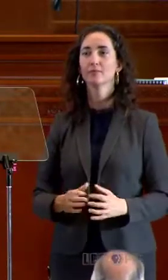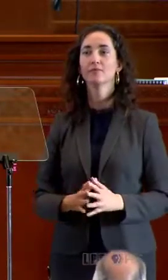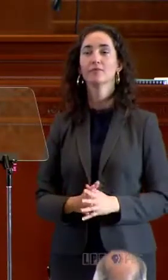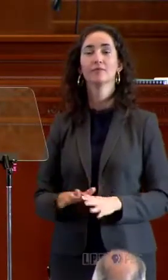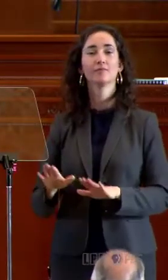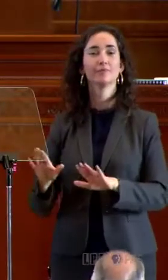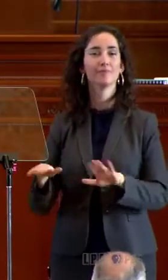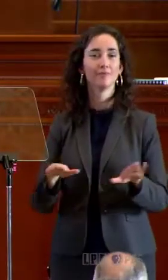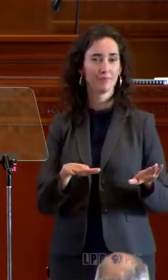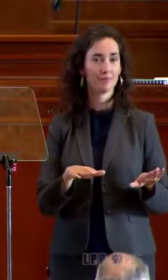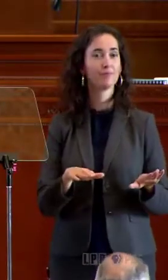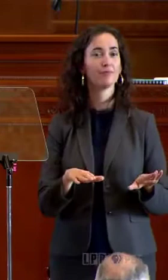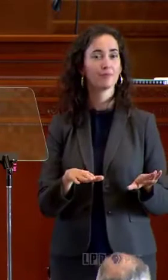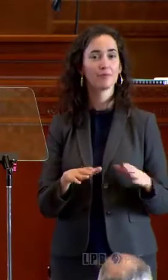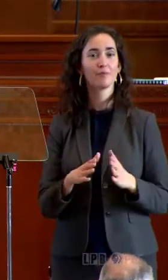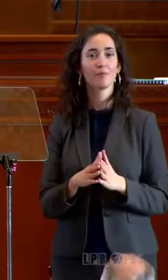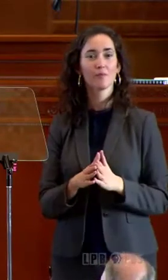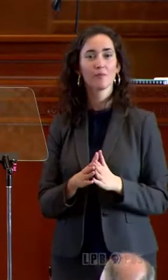Ladies and gentlemen, we have